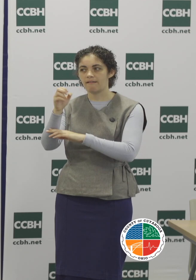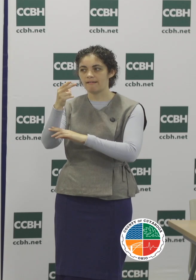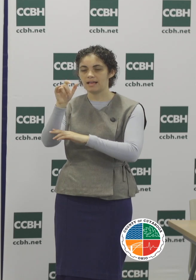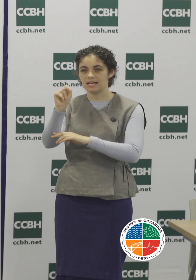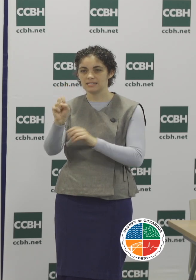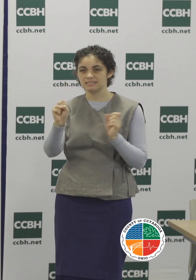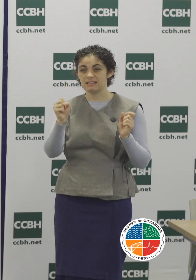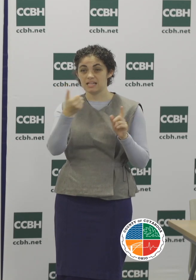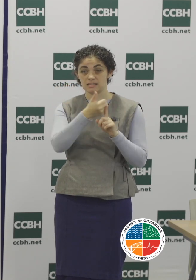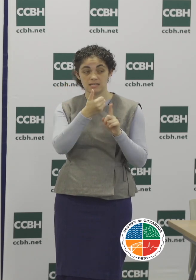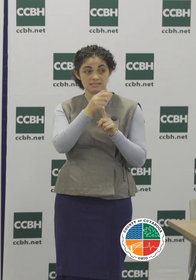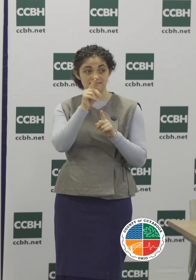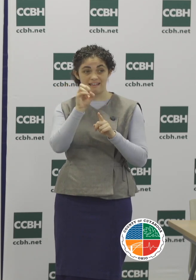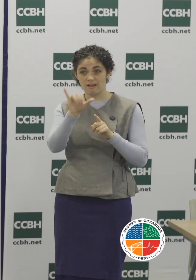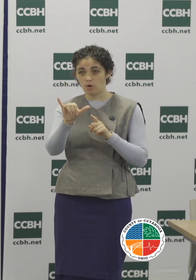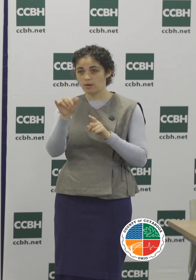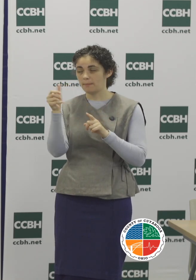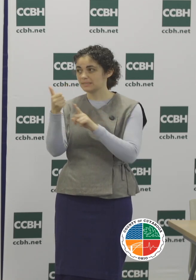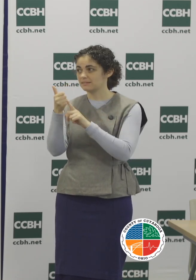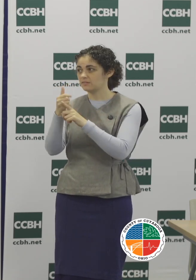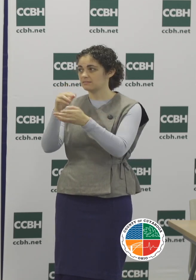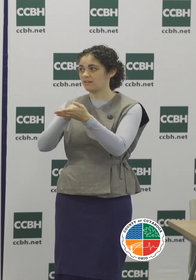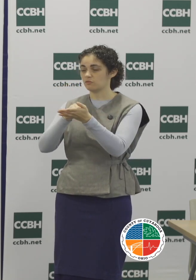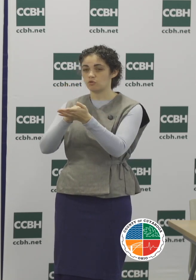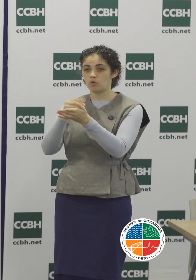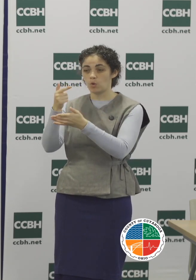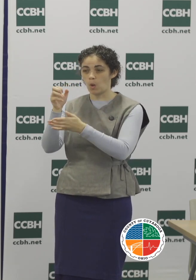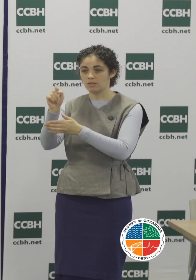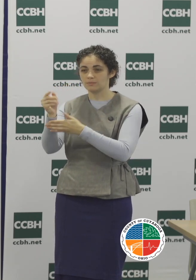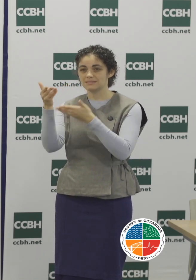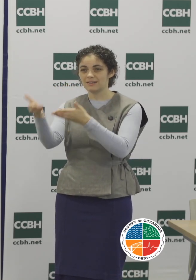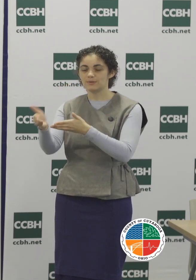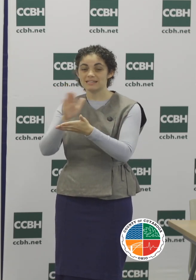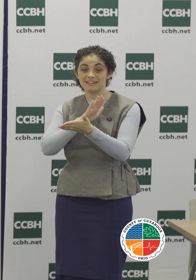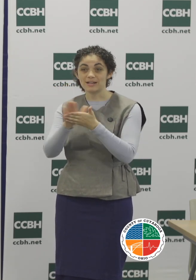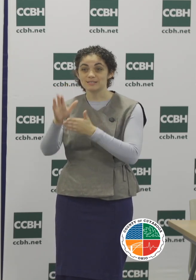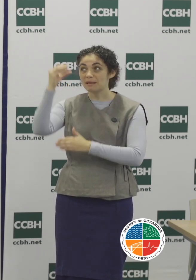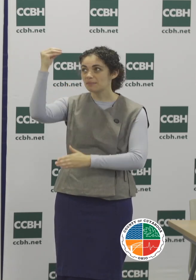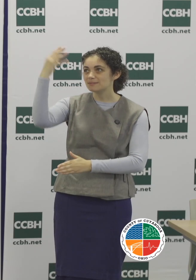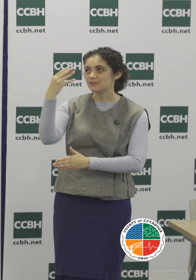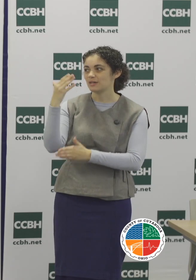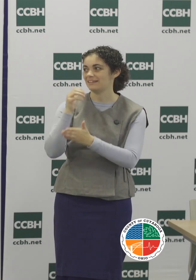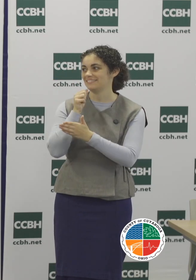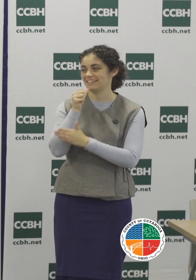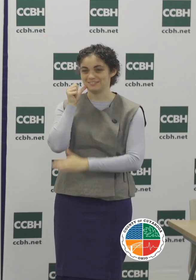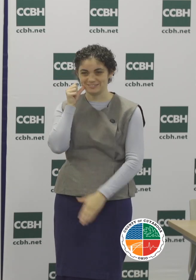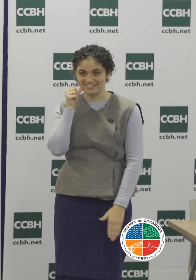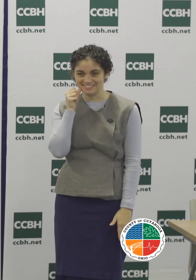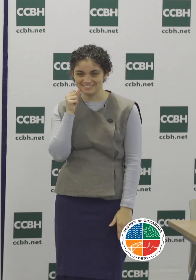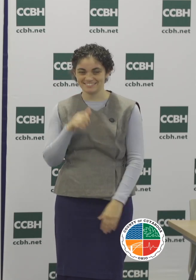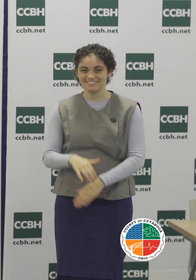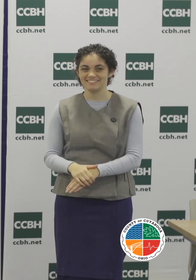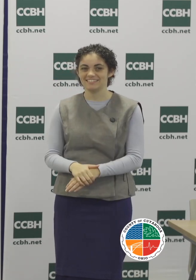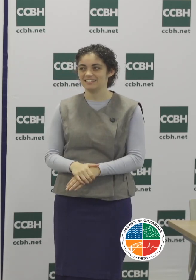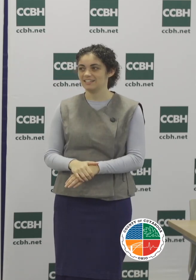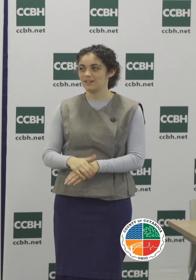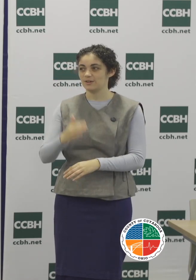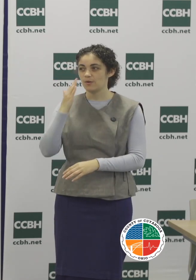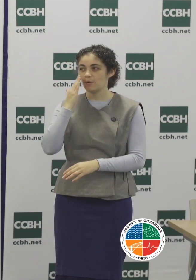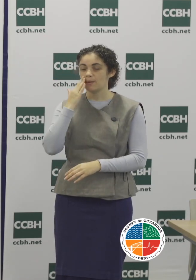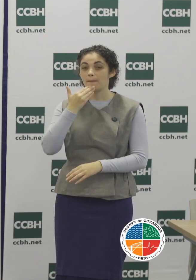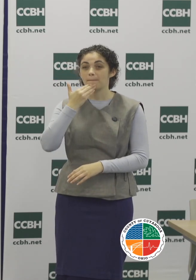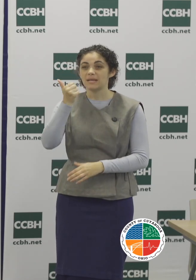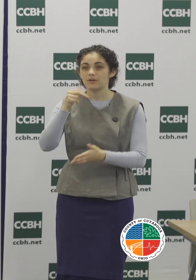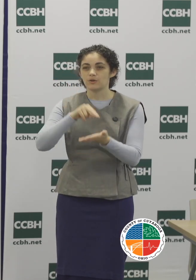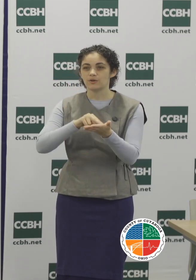Terry, myself, and Dr. Gullett were out there. Yesterday it was nice to be in the sun for a little bit. I found out I'm a much better